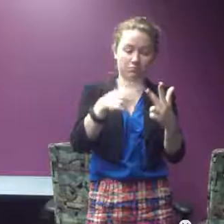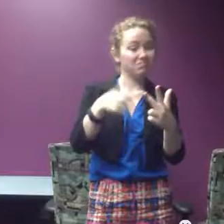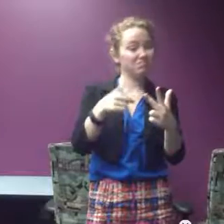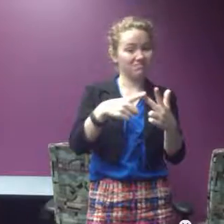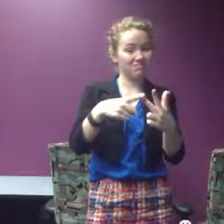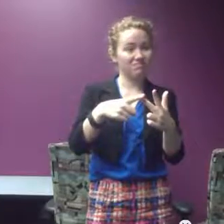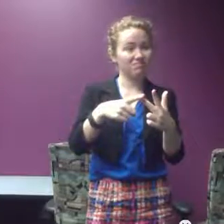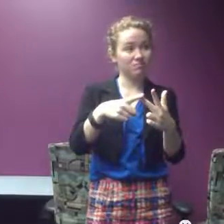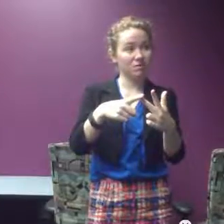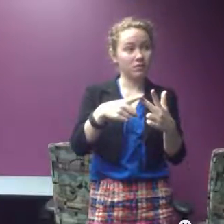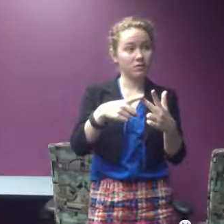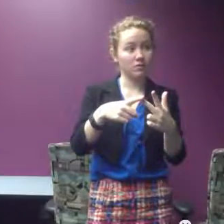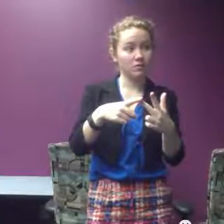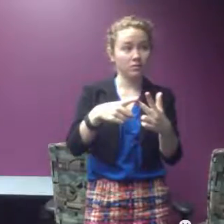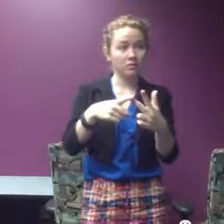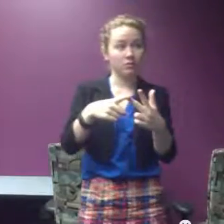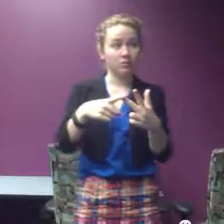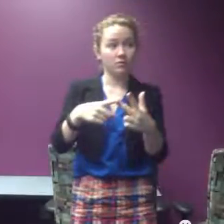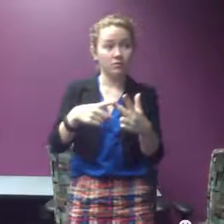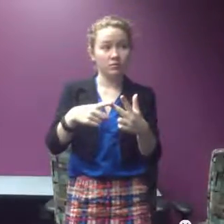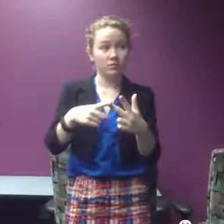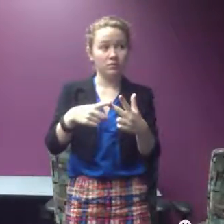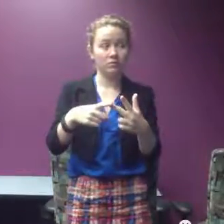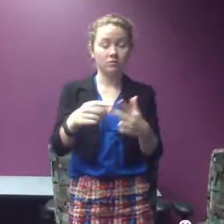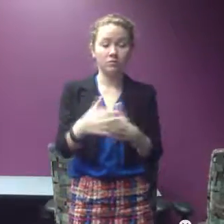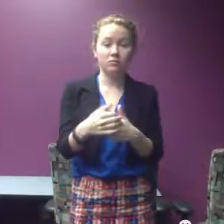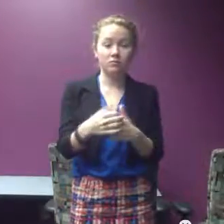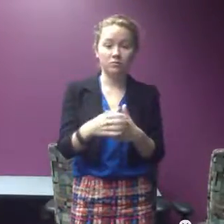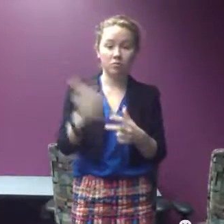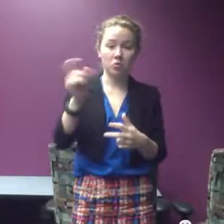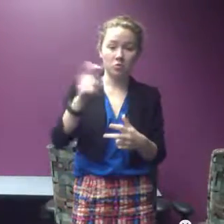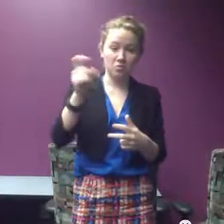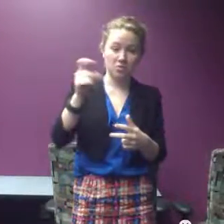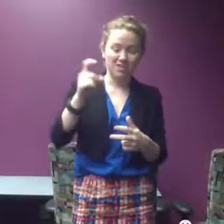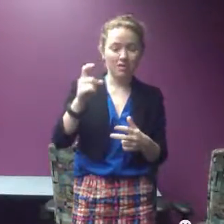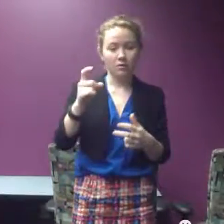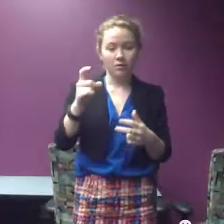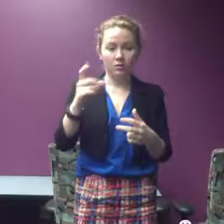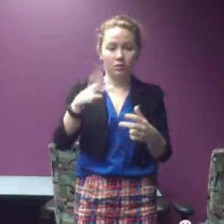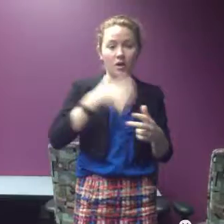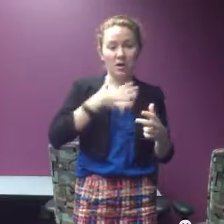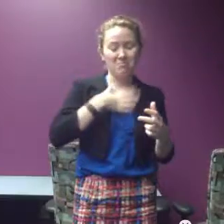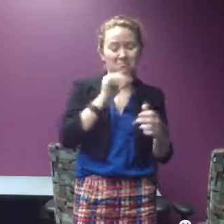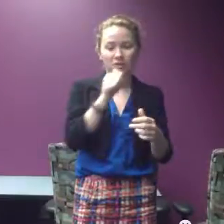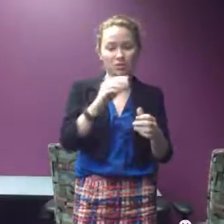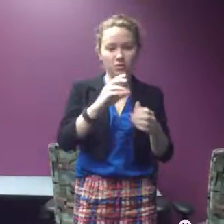And the number that we fill up with will be the volume.